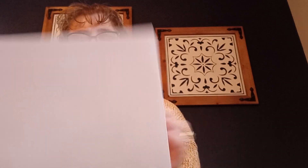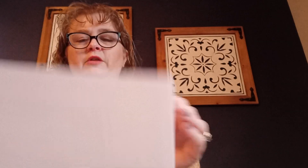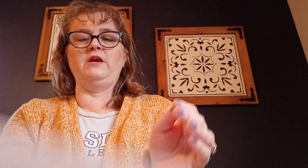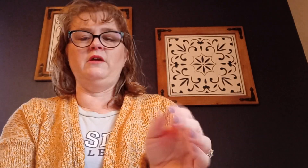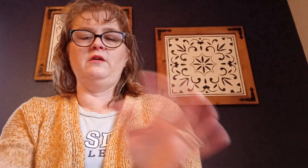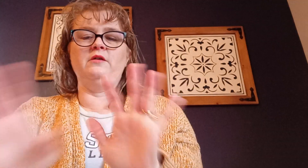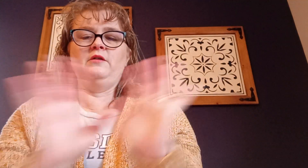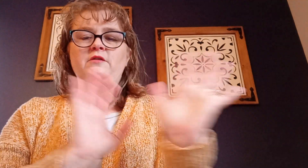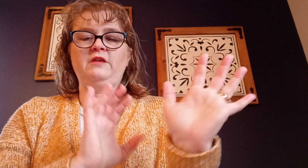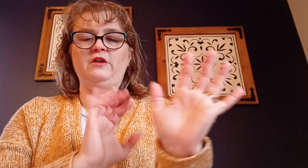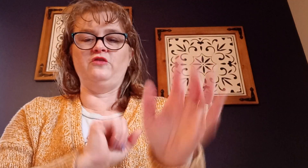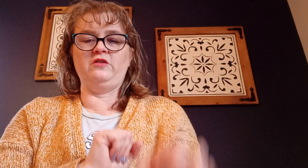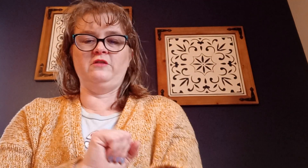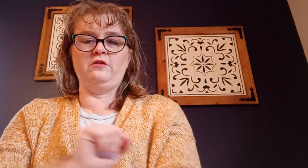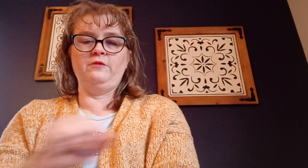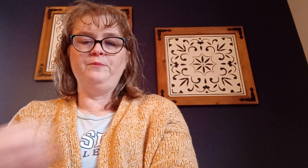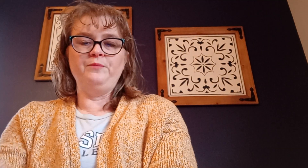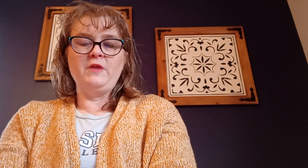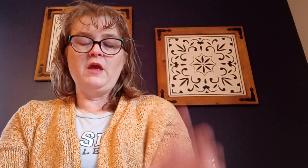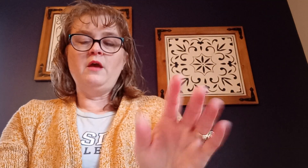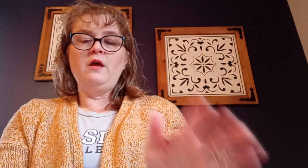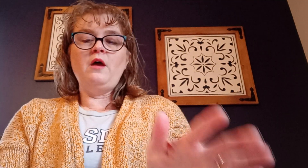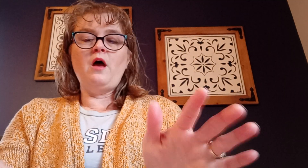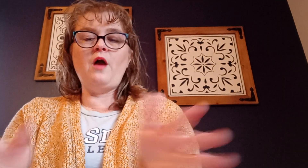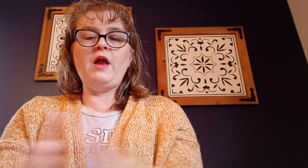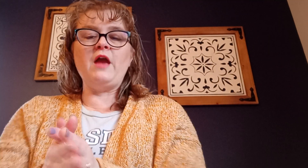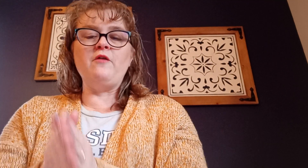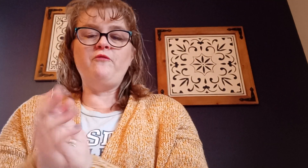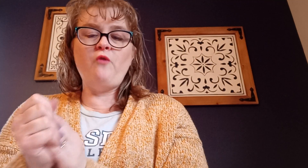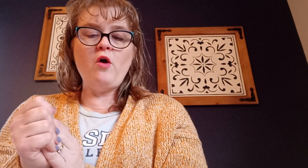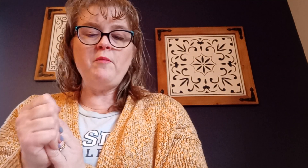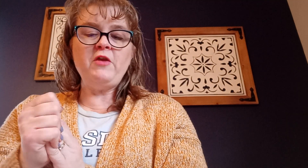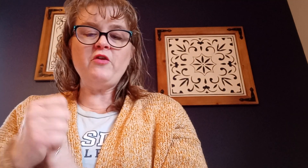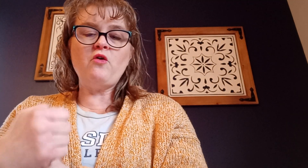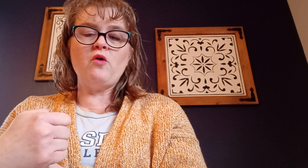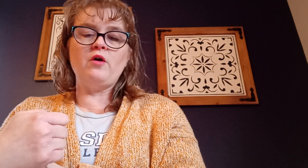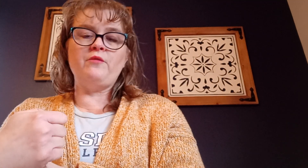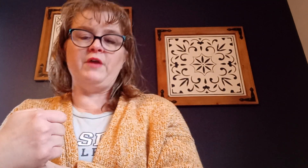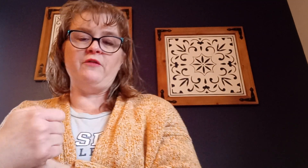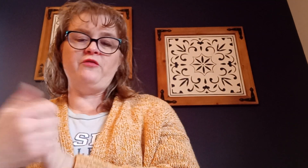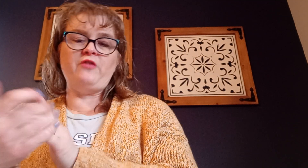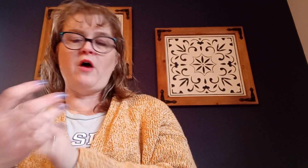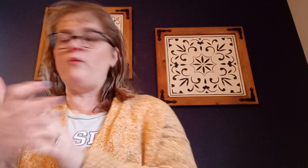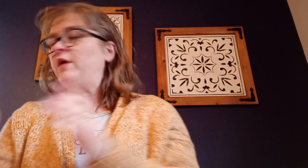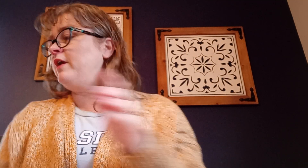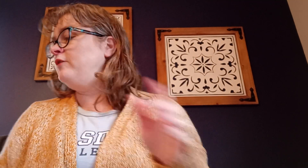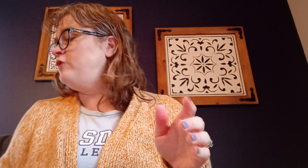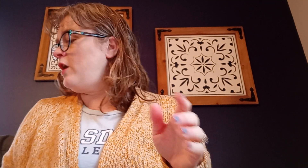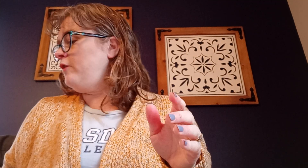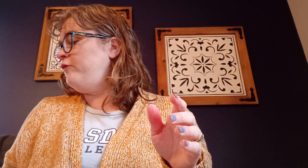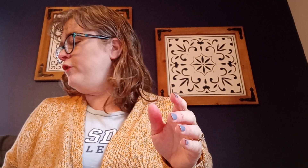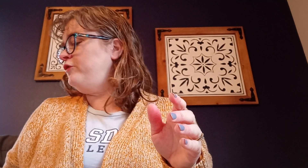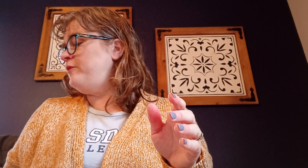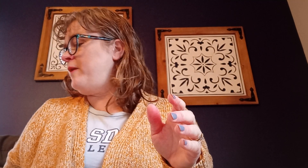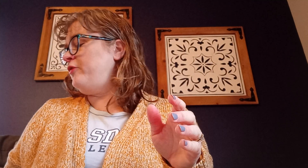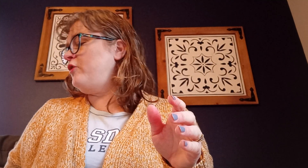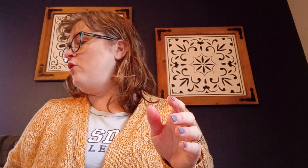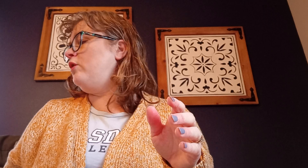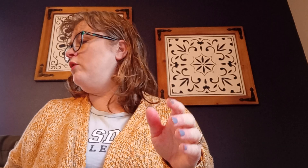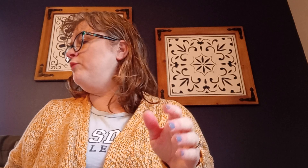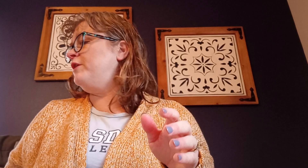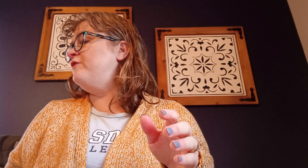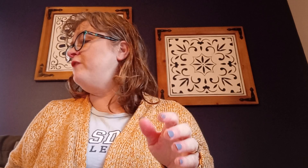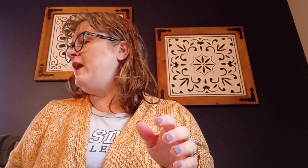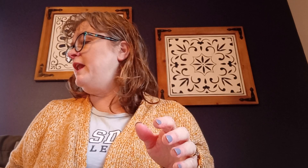really tangential. Okay, forming the coral reef. So we talked first about the coral reef